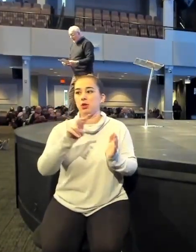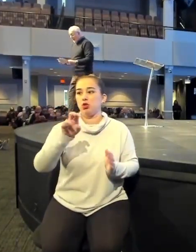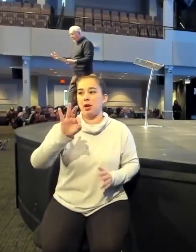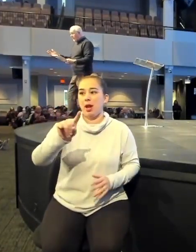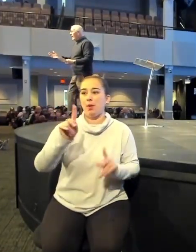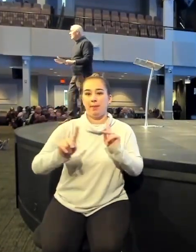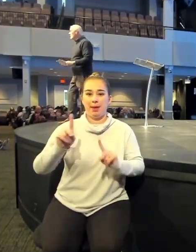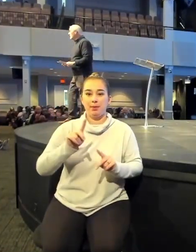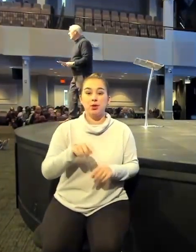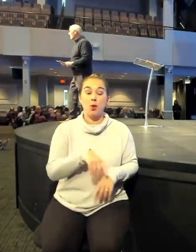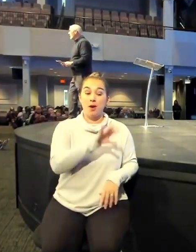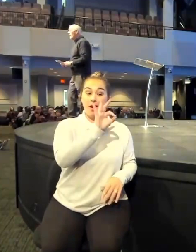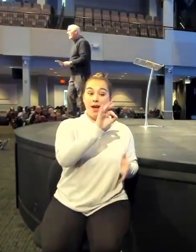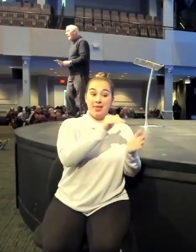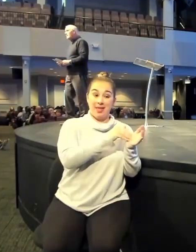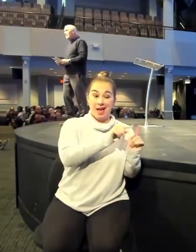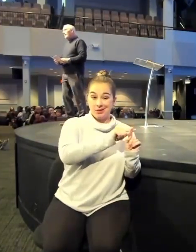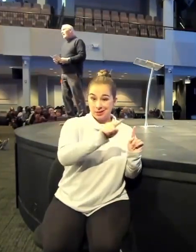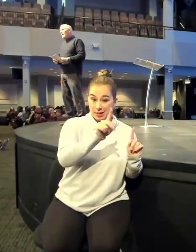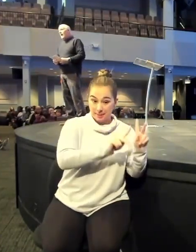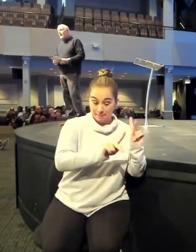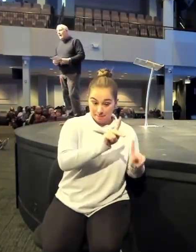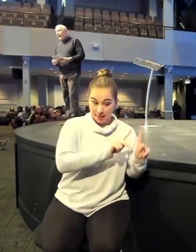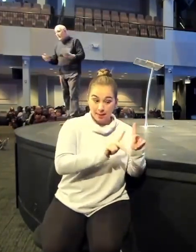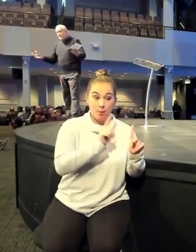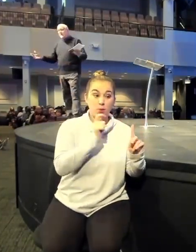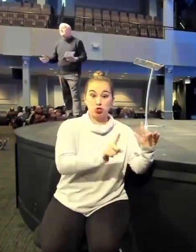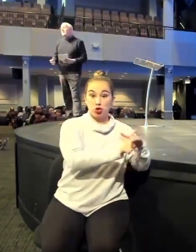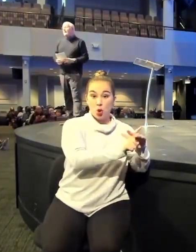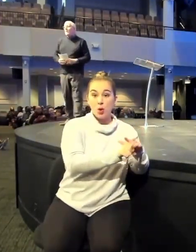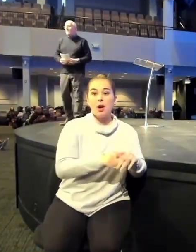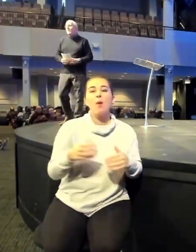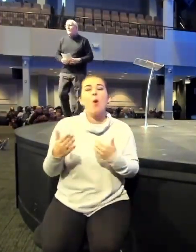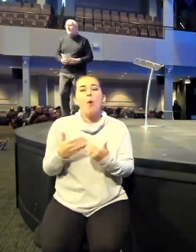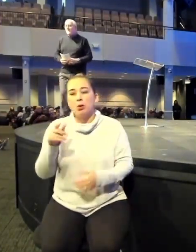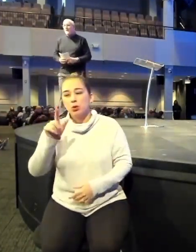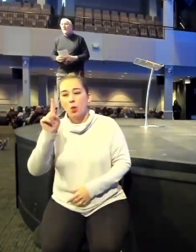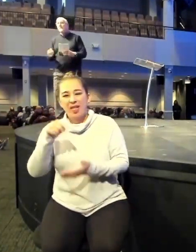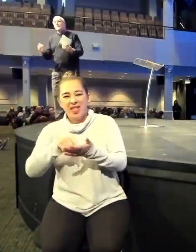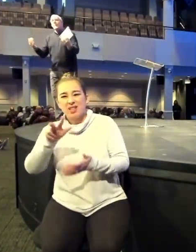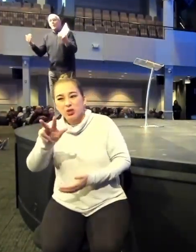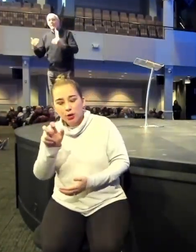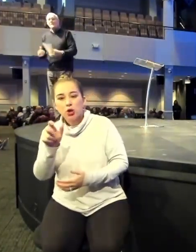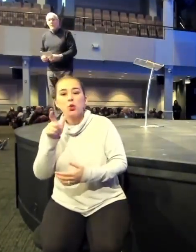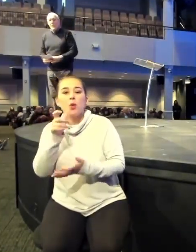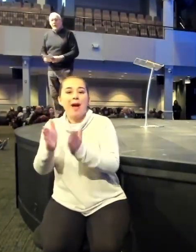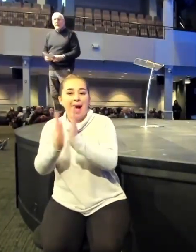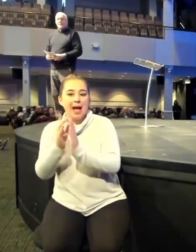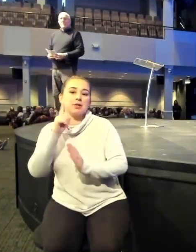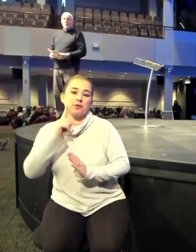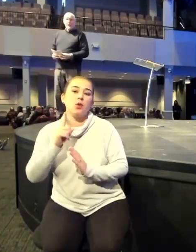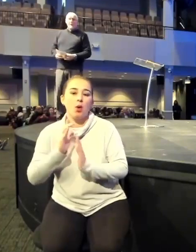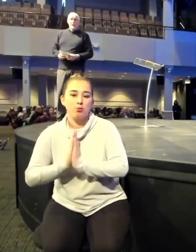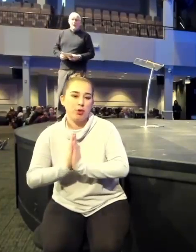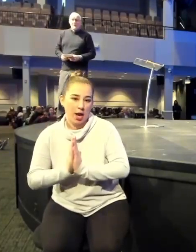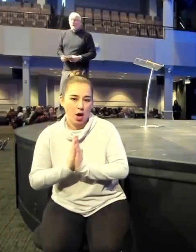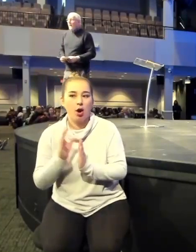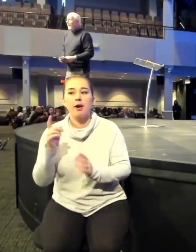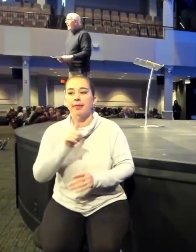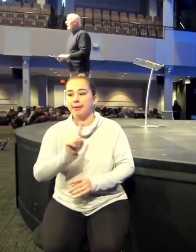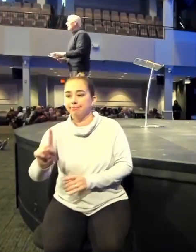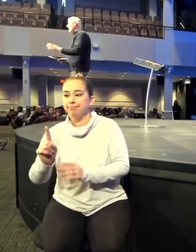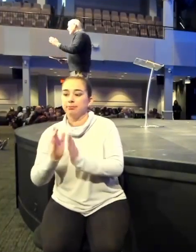Out of that 9,000, over 9,000, we had almost 1,300 of them that stopped and said, we want someone to pray for